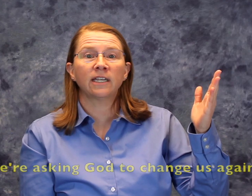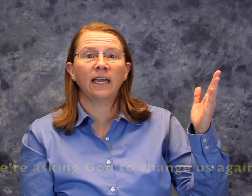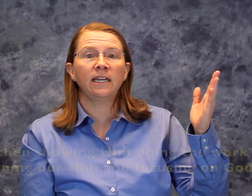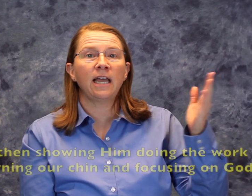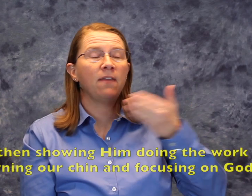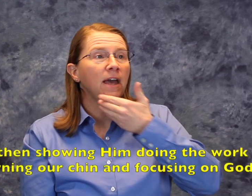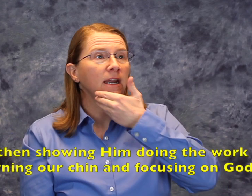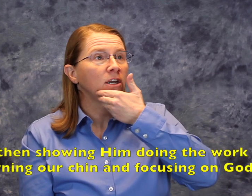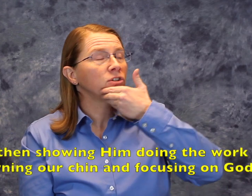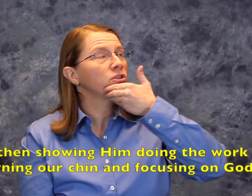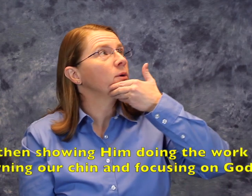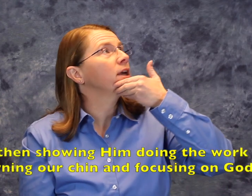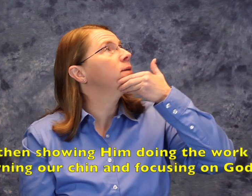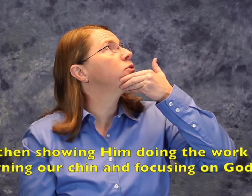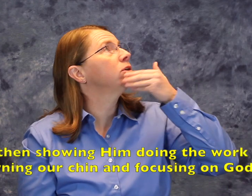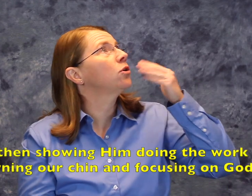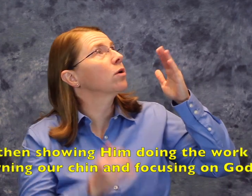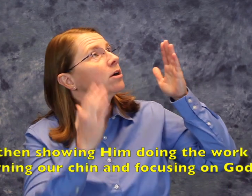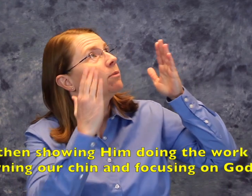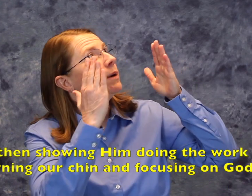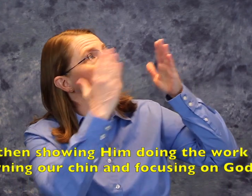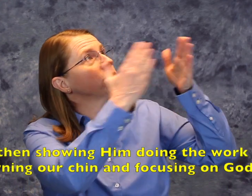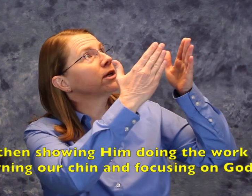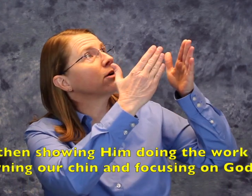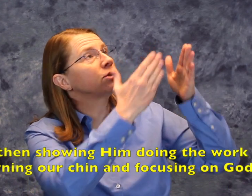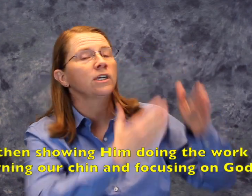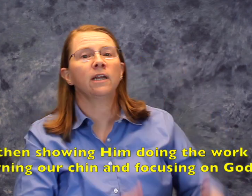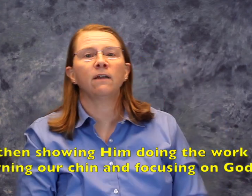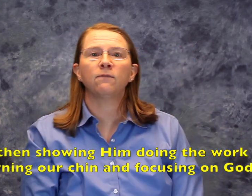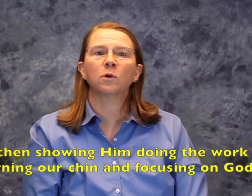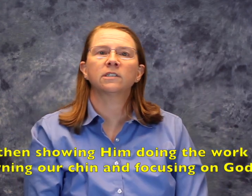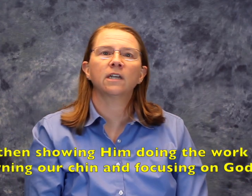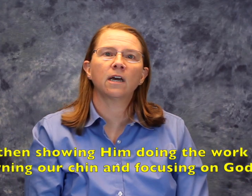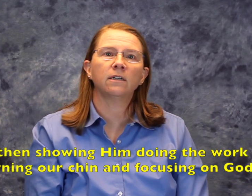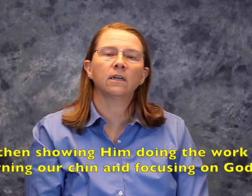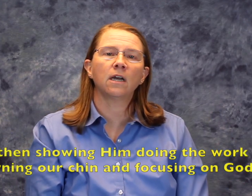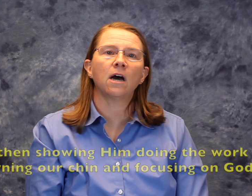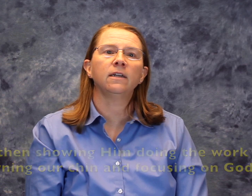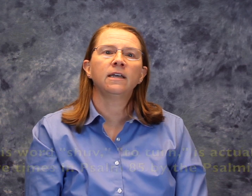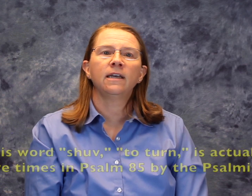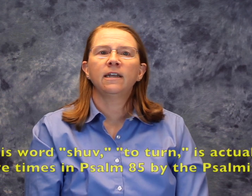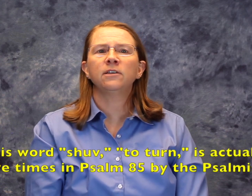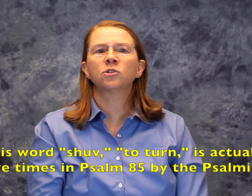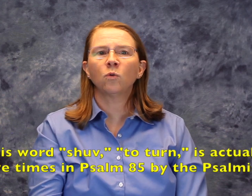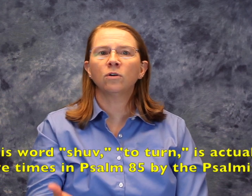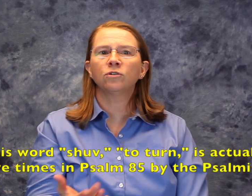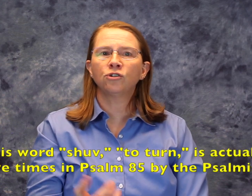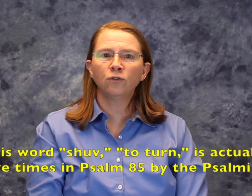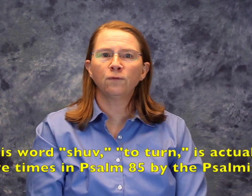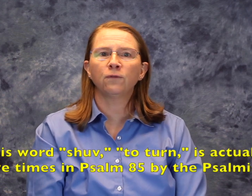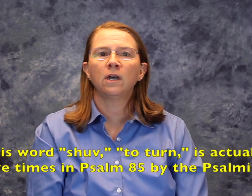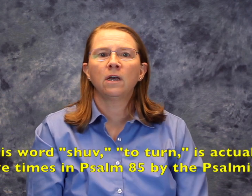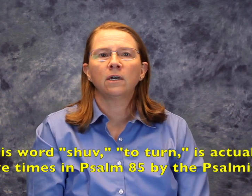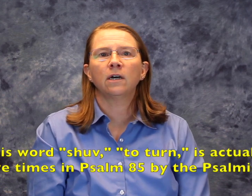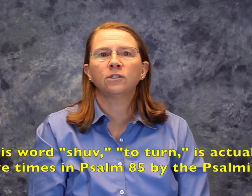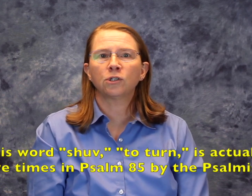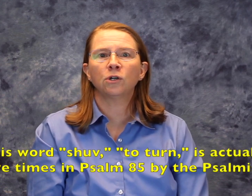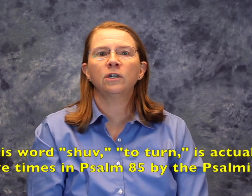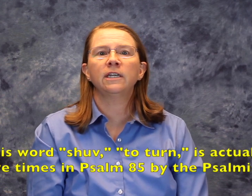again, and then showing Him doing the work by turning our chin and focusing on God. Now this word shuf, to turn, is